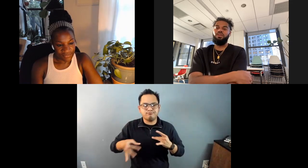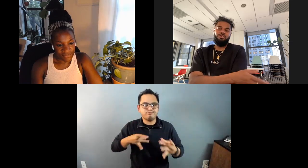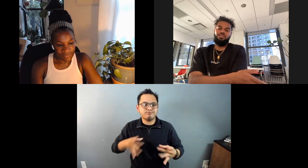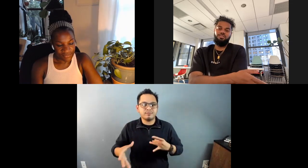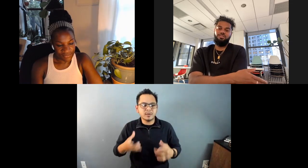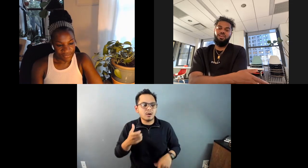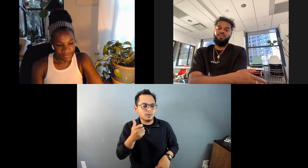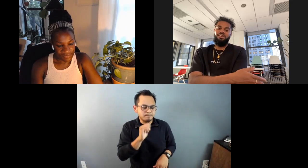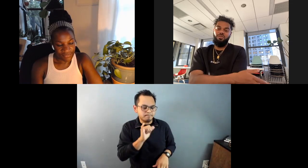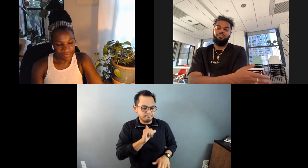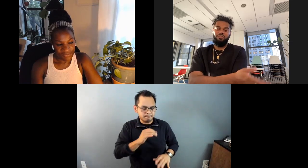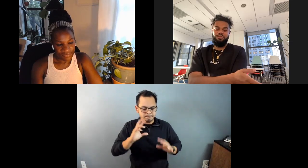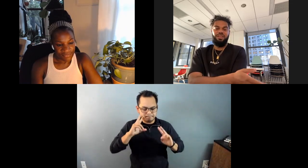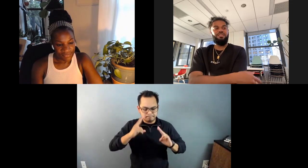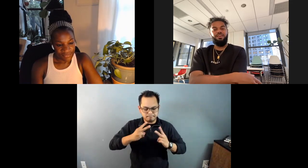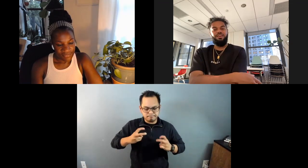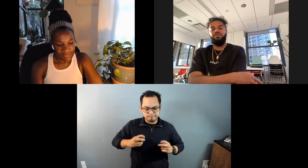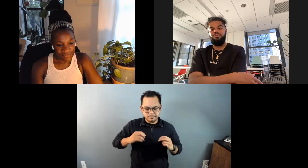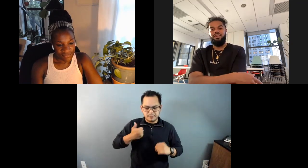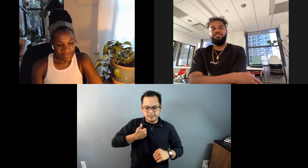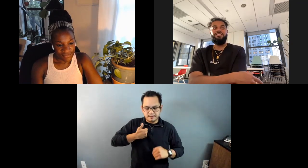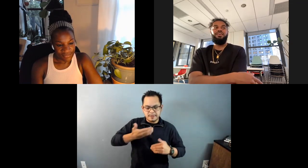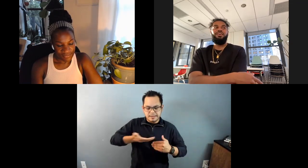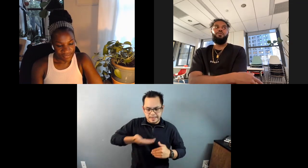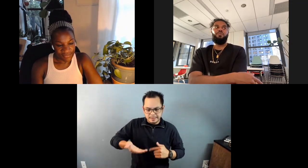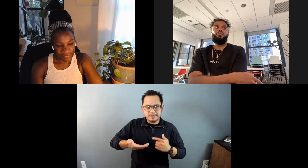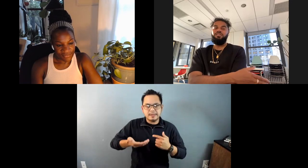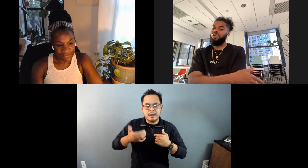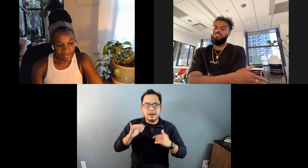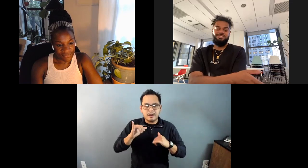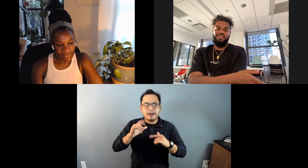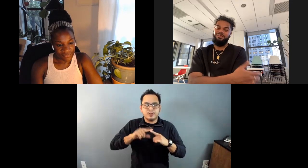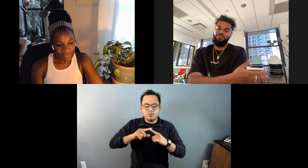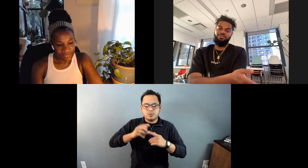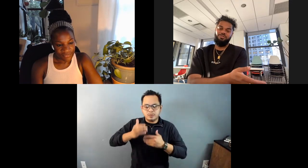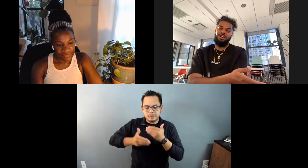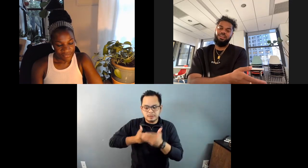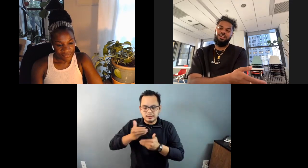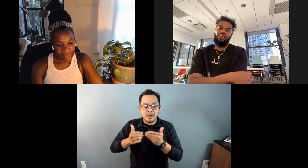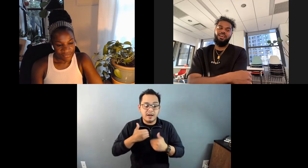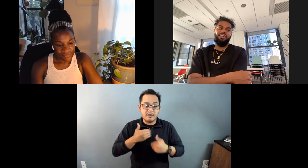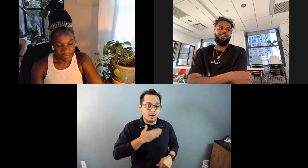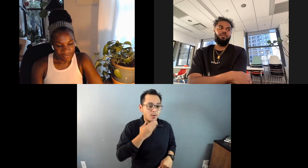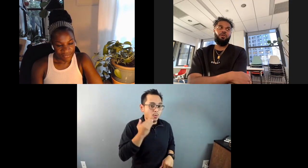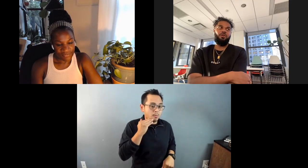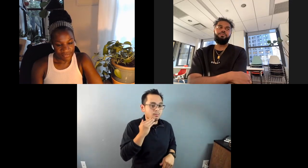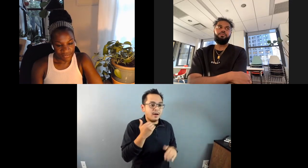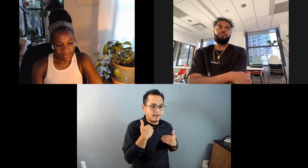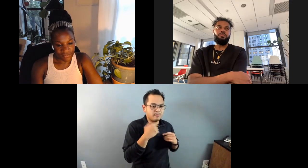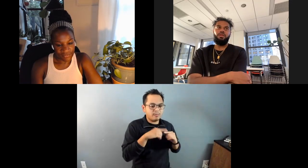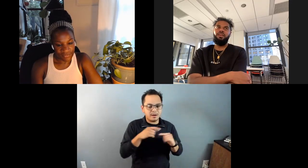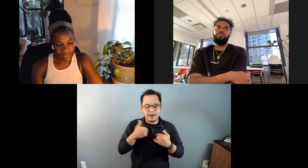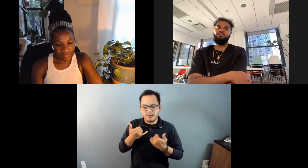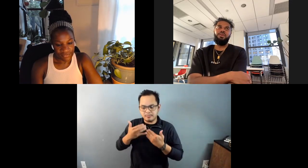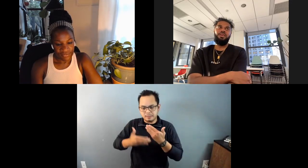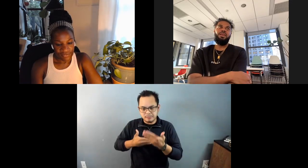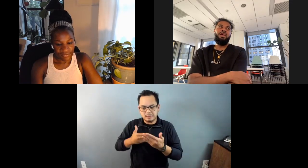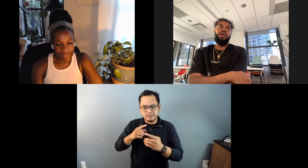actually think about. It's just like naturally happens. Like when Anik Khan hits me and goes, "Yo, we want to do this with you." I'm like, "Bet," but you got to make